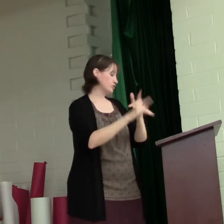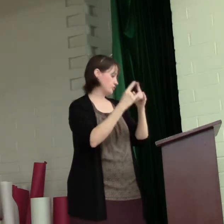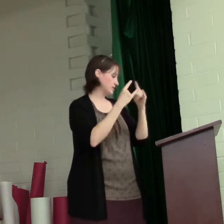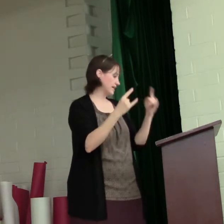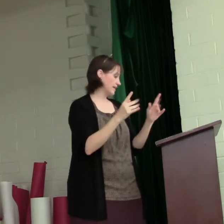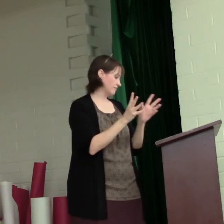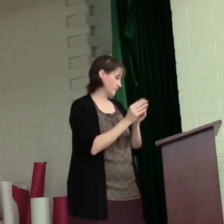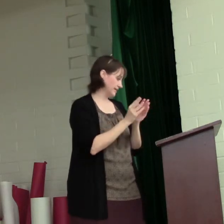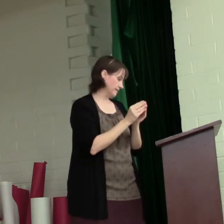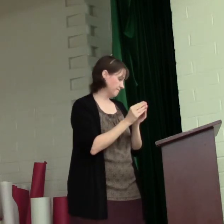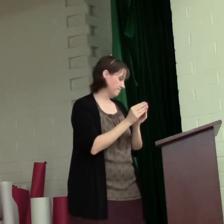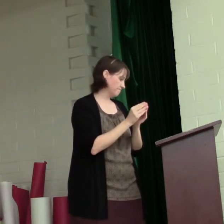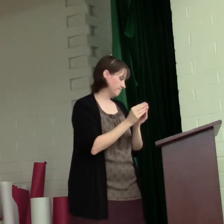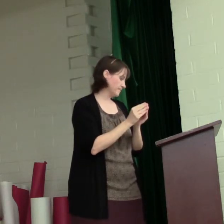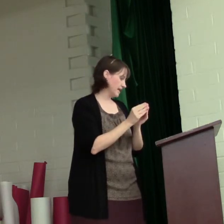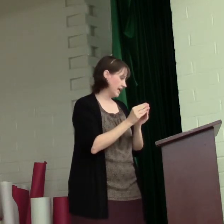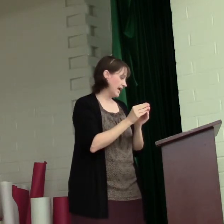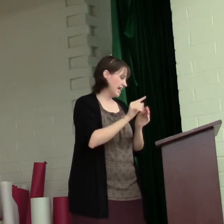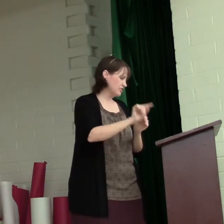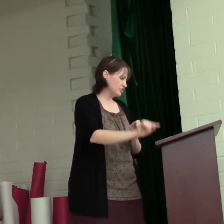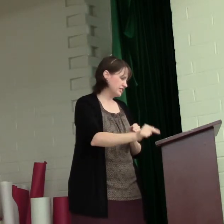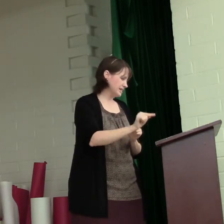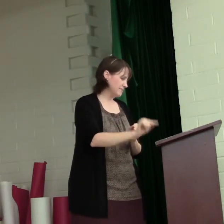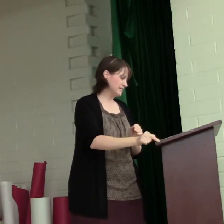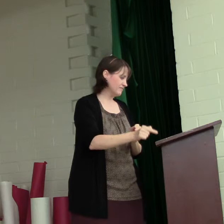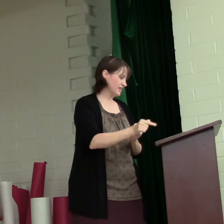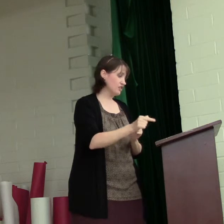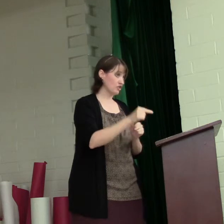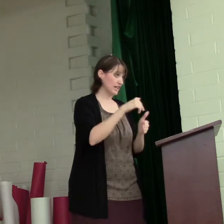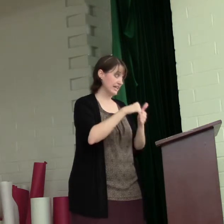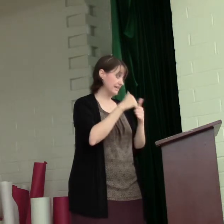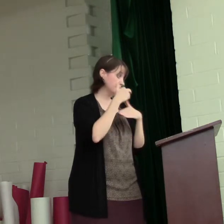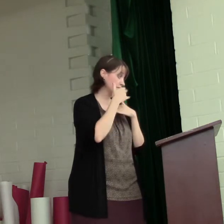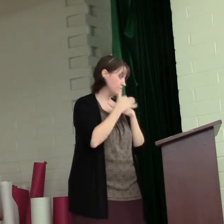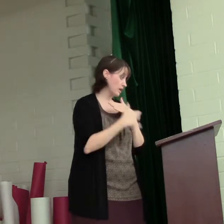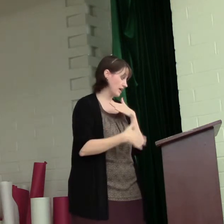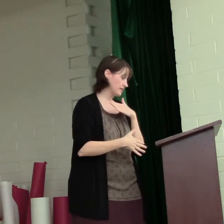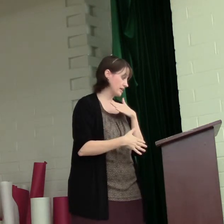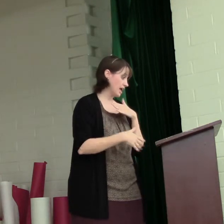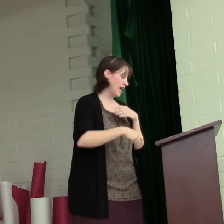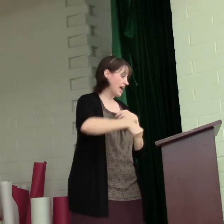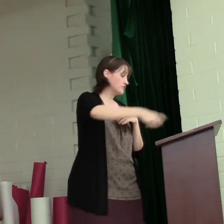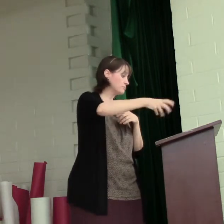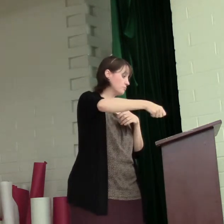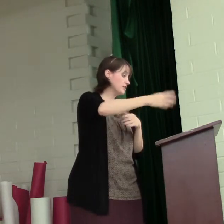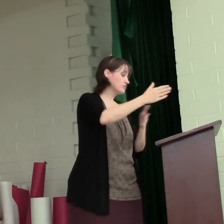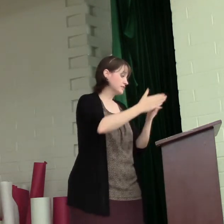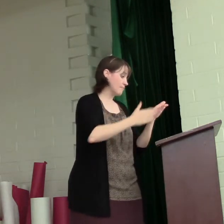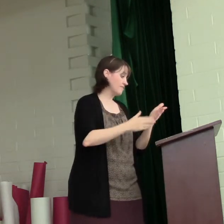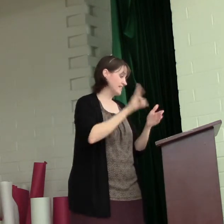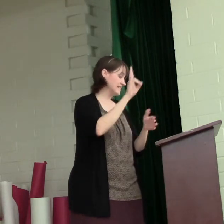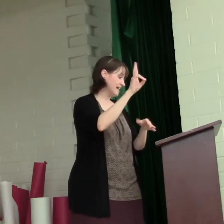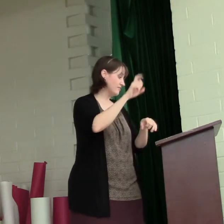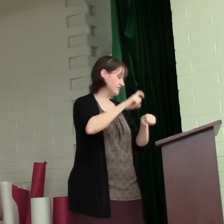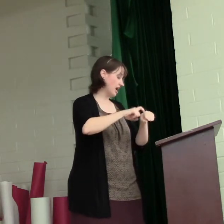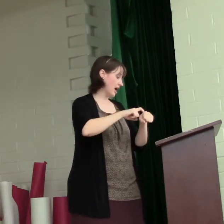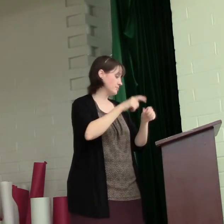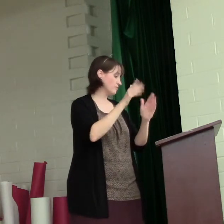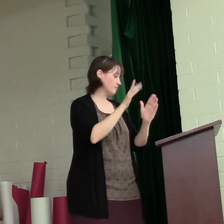the tent of meeting. He is to dip his finger into the blood and sprinkle some of it seven times before